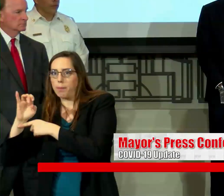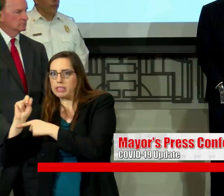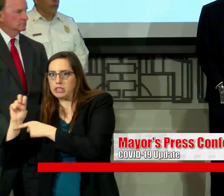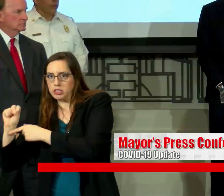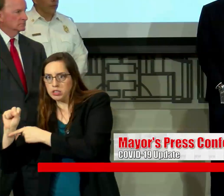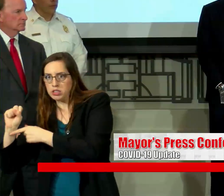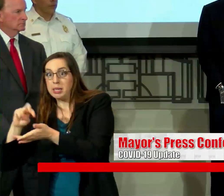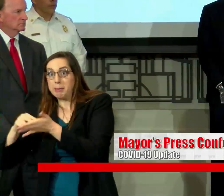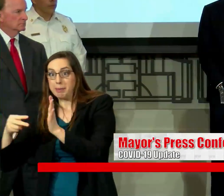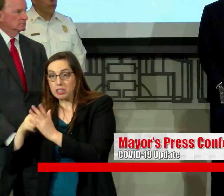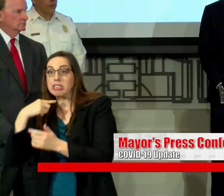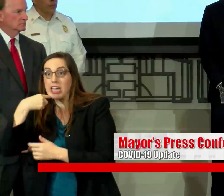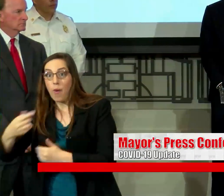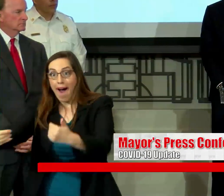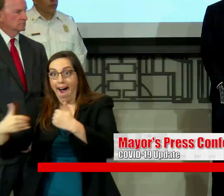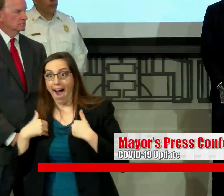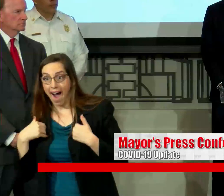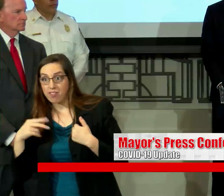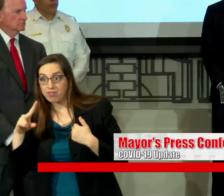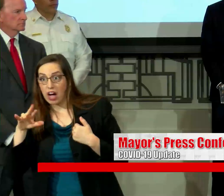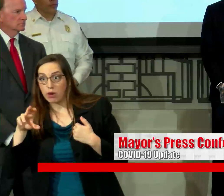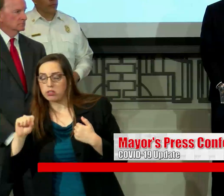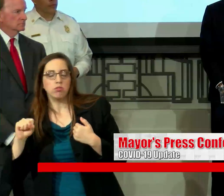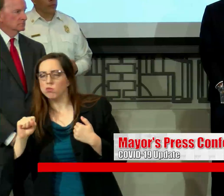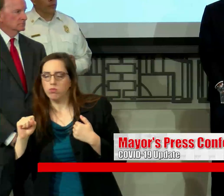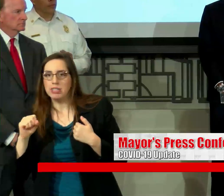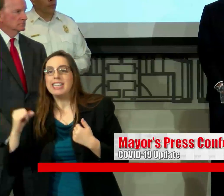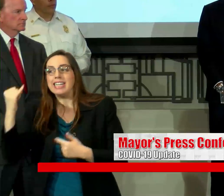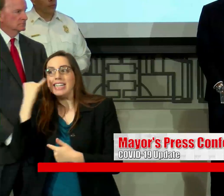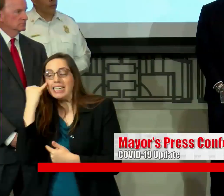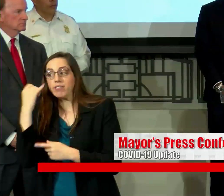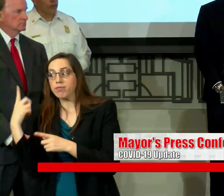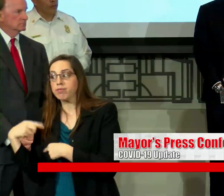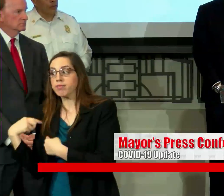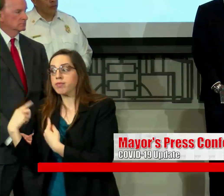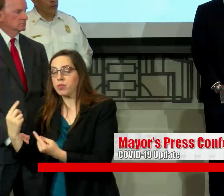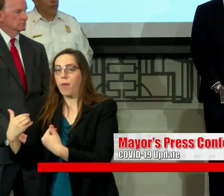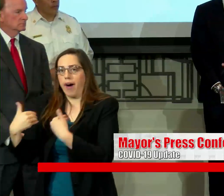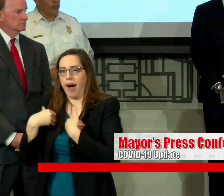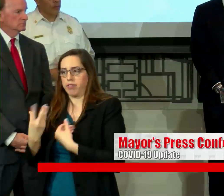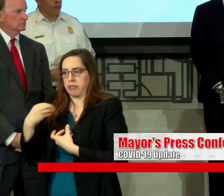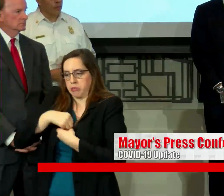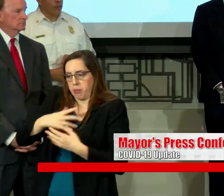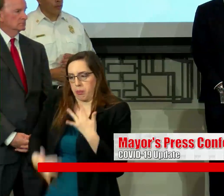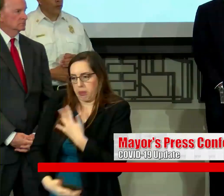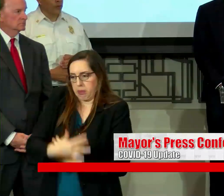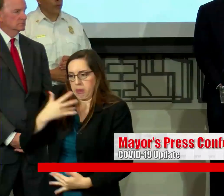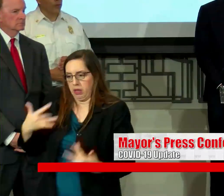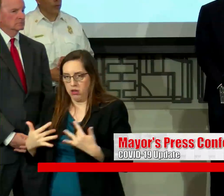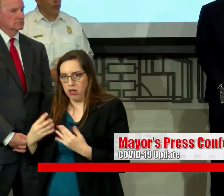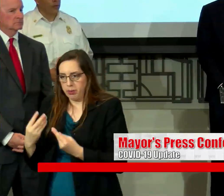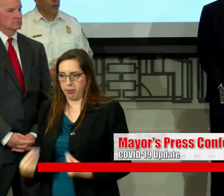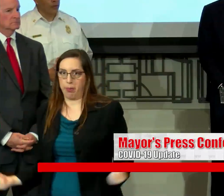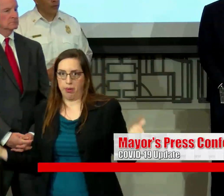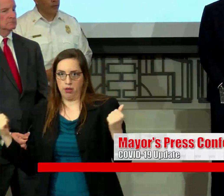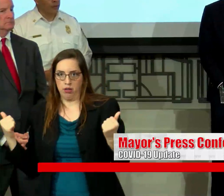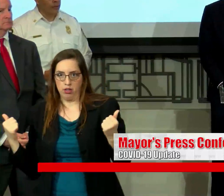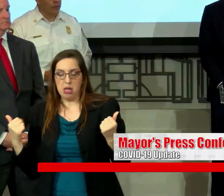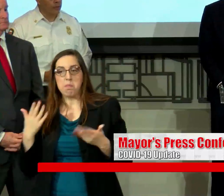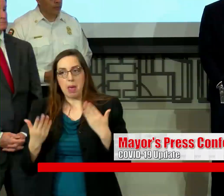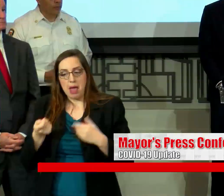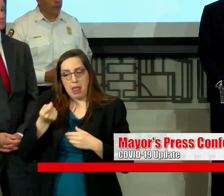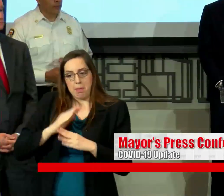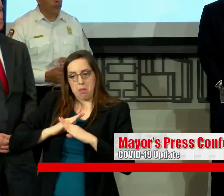This tells you whether you were infected. So this is a good way in the future for us to identify people who were infected and now have some